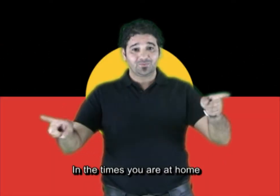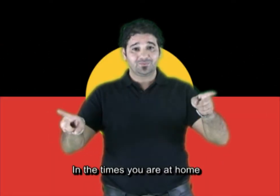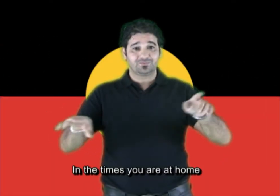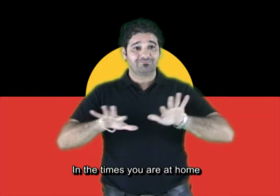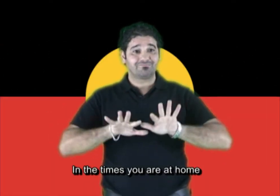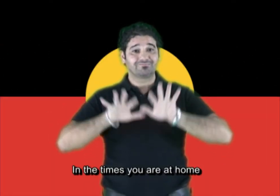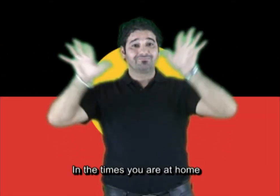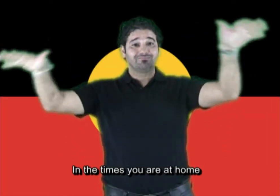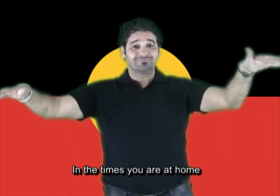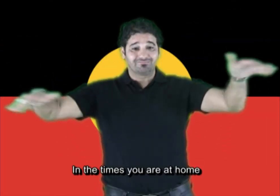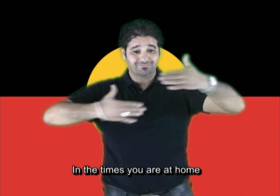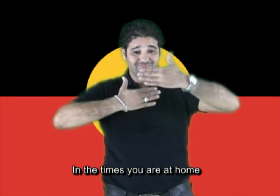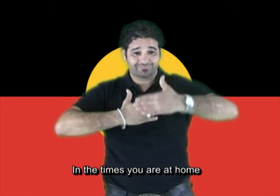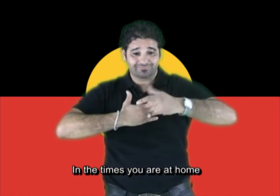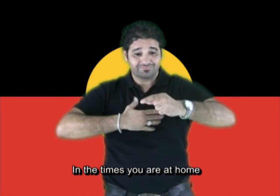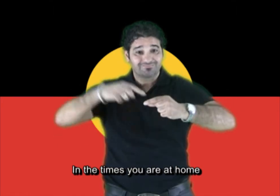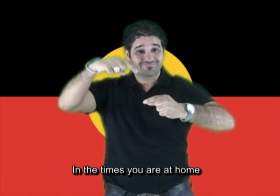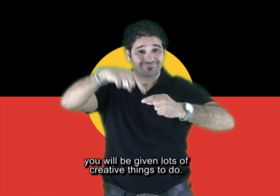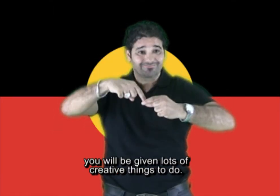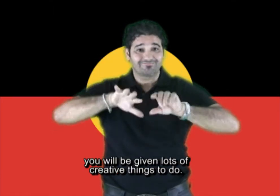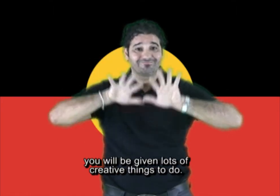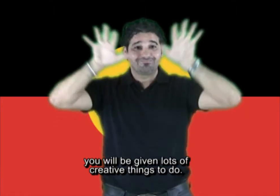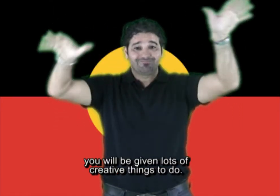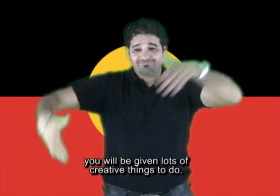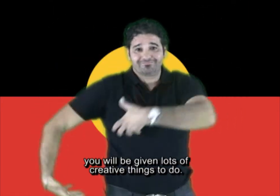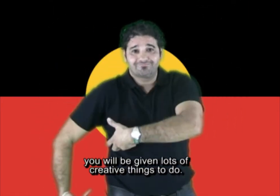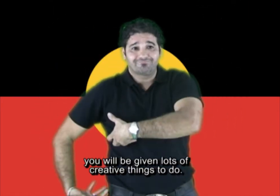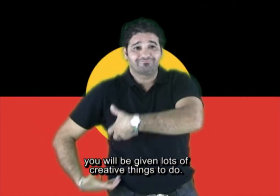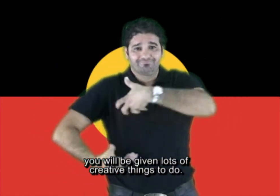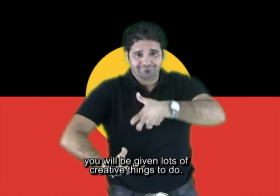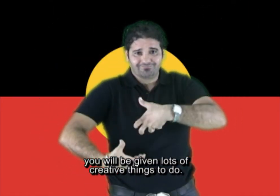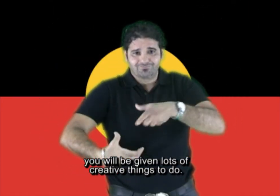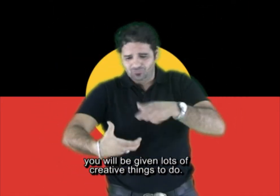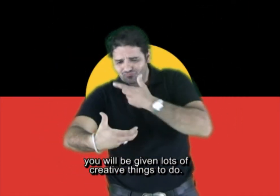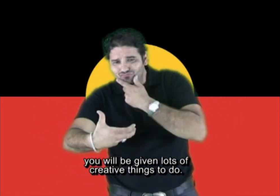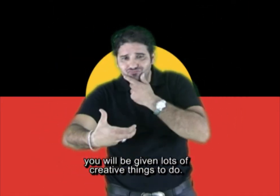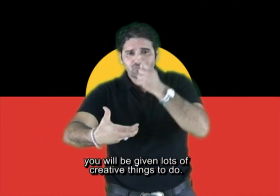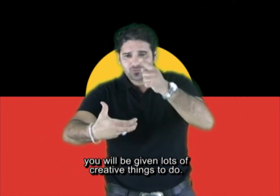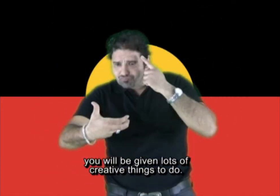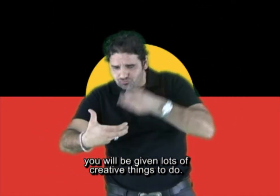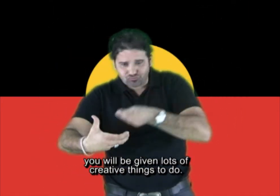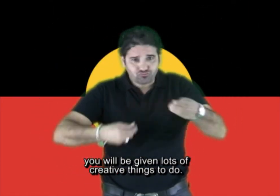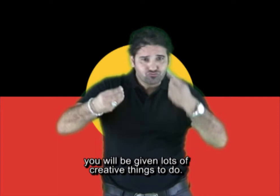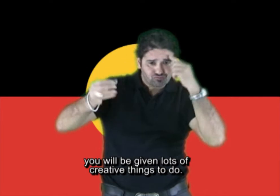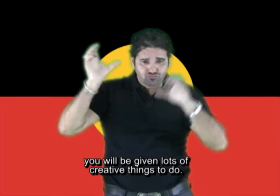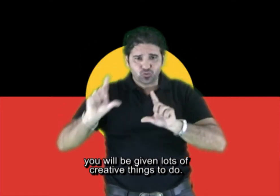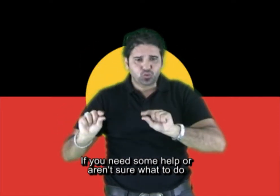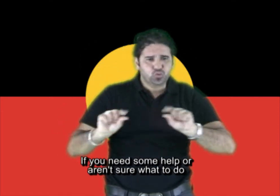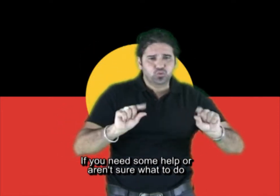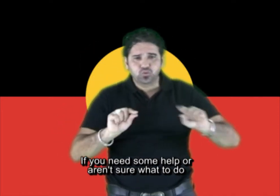In the time that you are at home, you will be given lots of creative things to do. If you need some